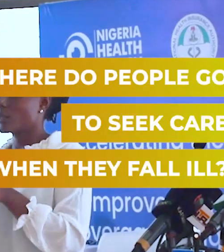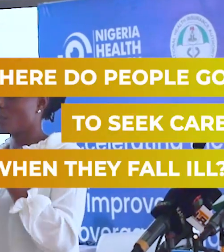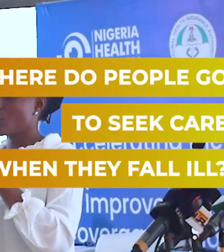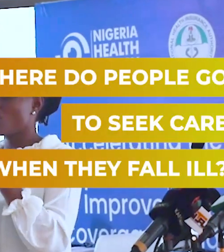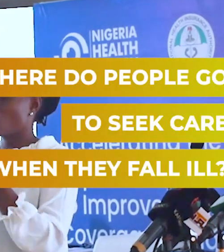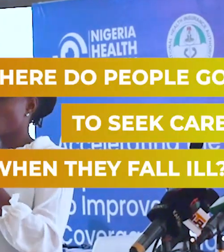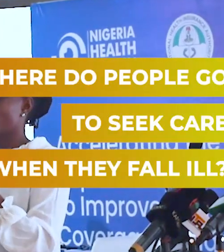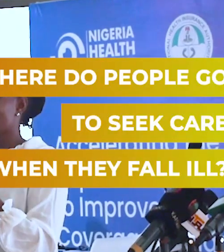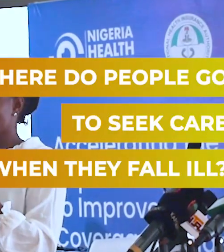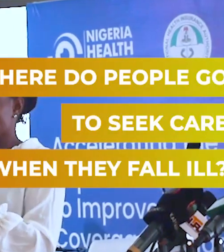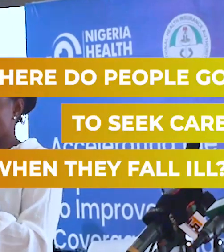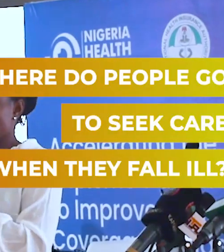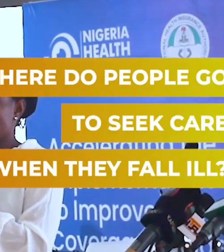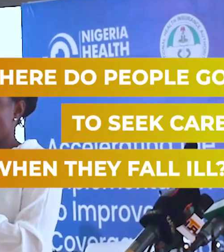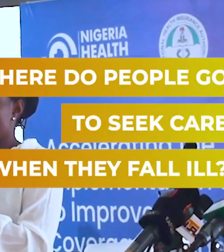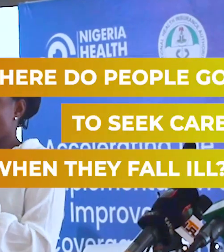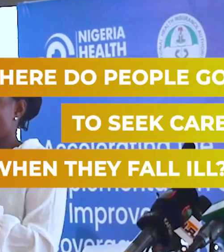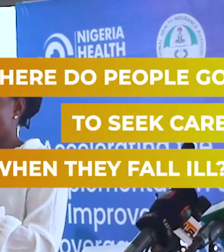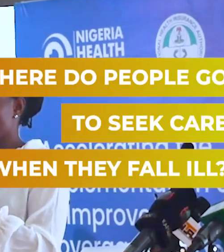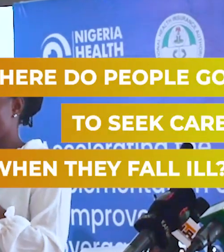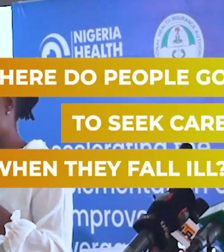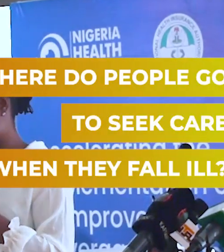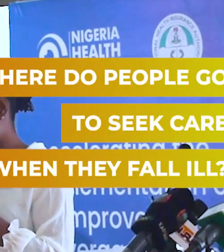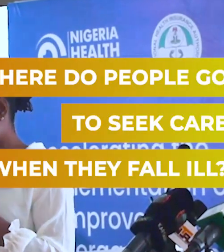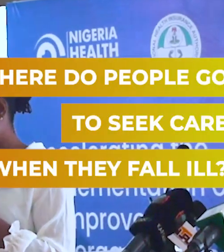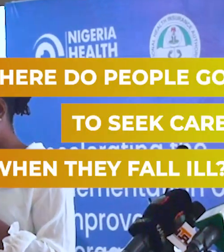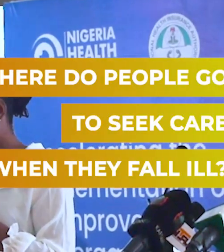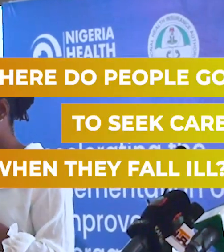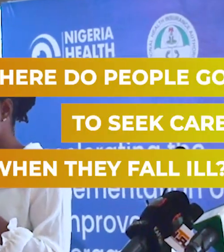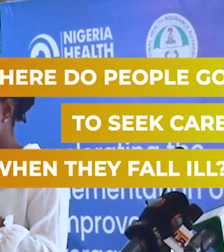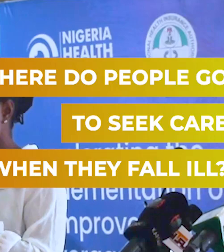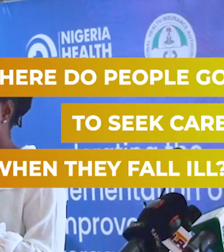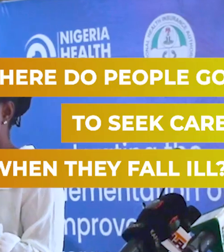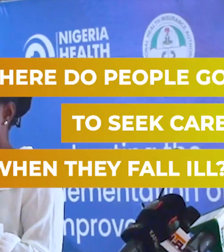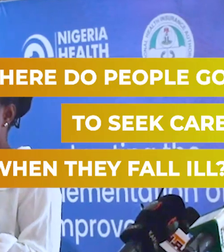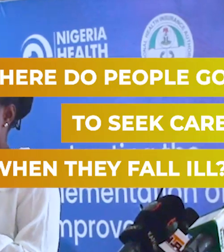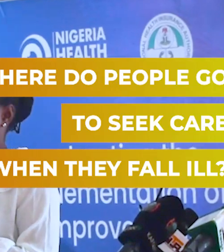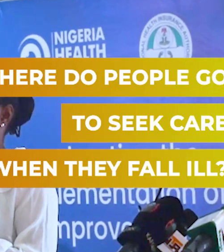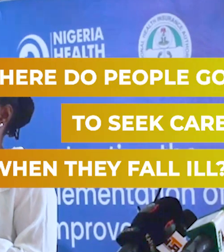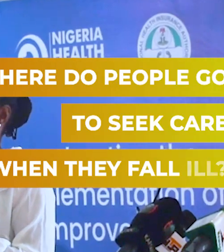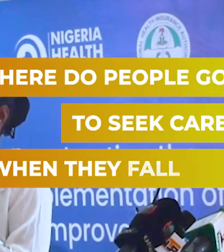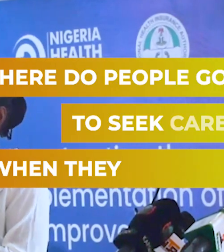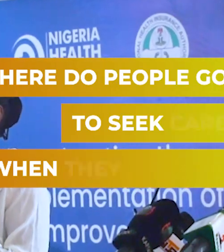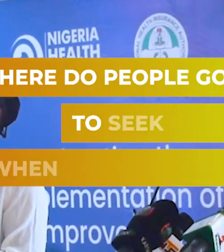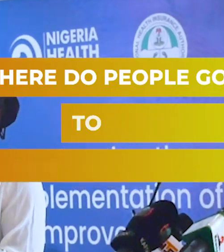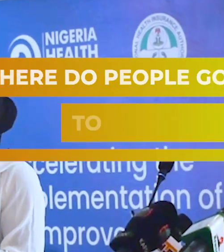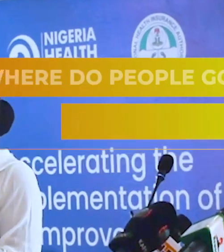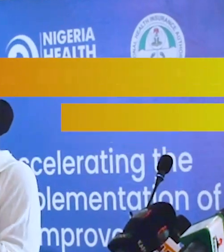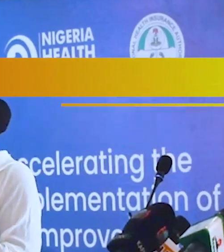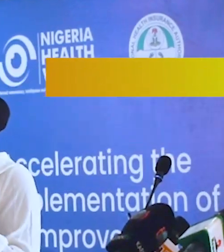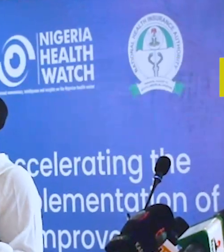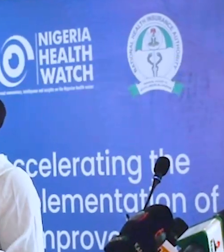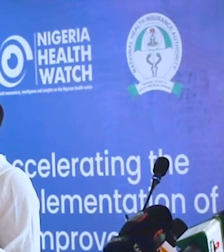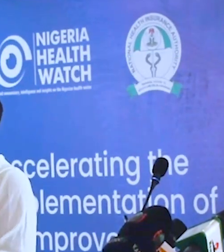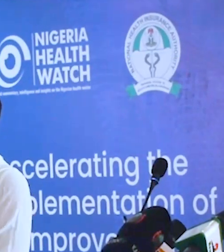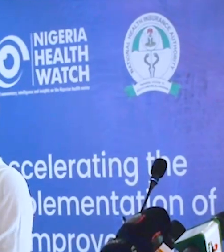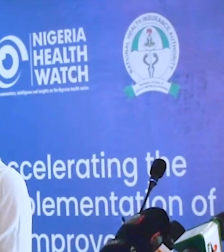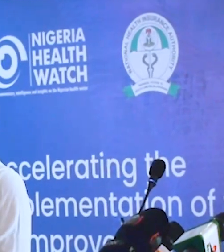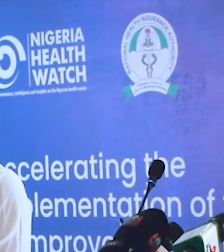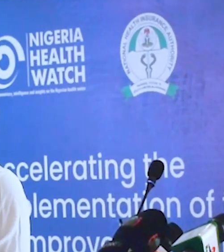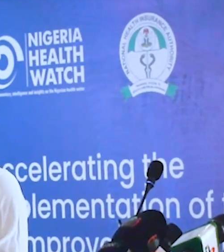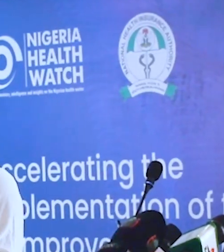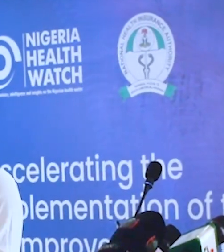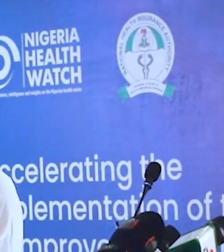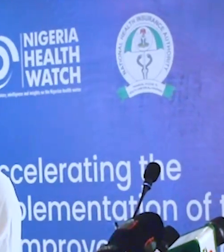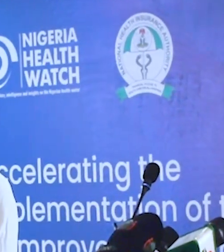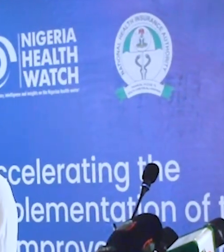actually go to seek care when they fall ill? And the first thing that we asked, the question was, which healthcare facility do you or your family members visit